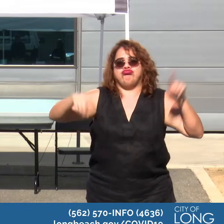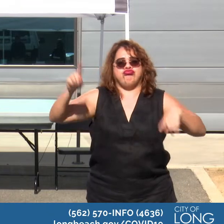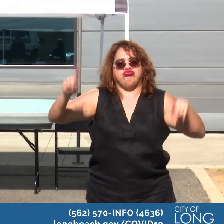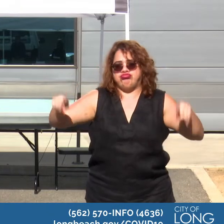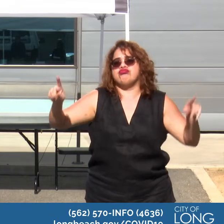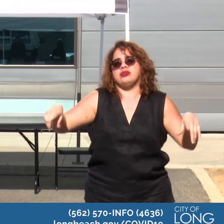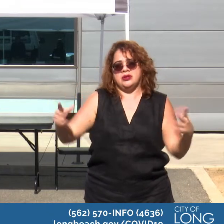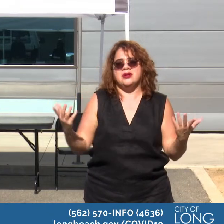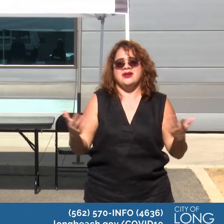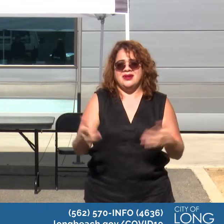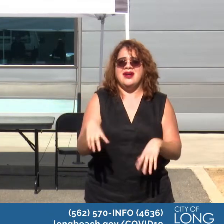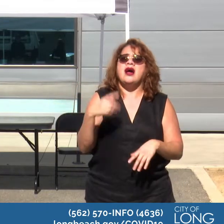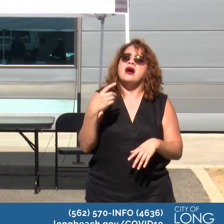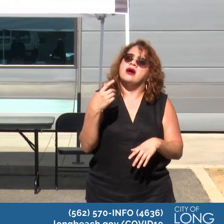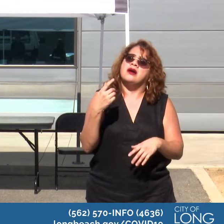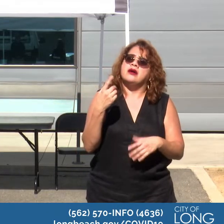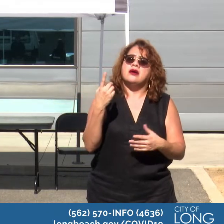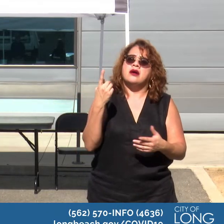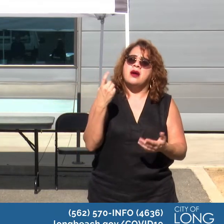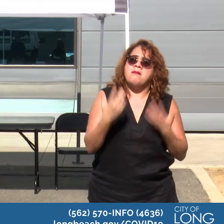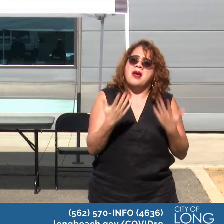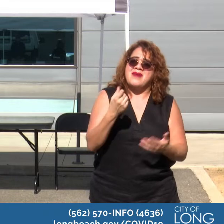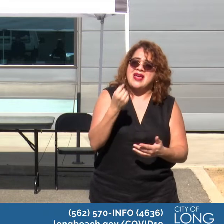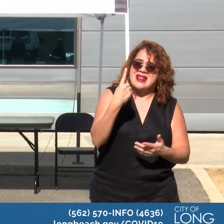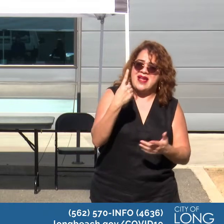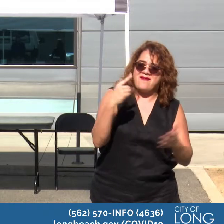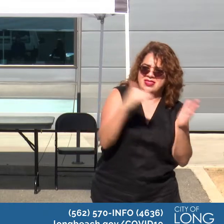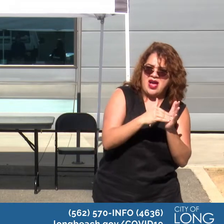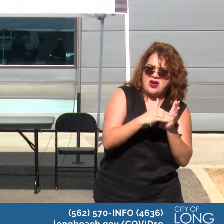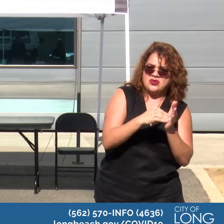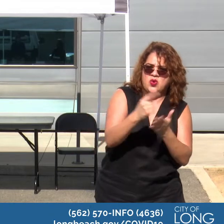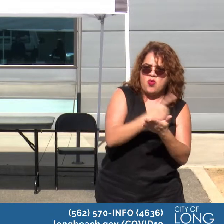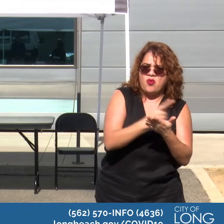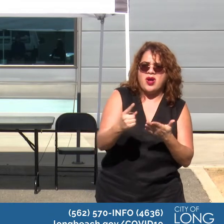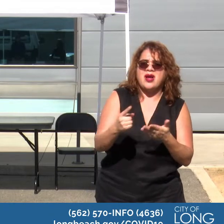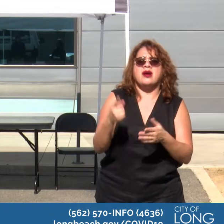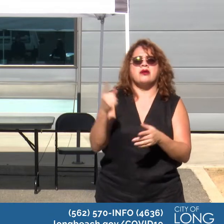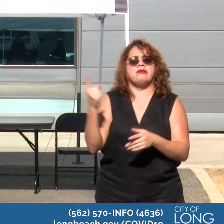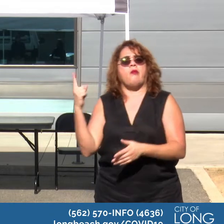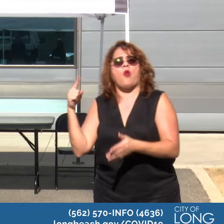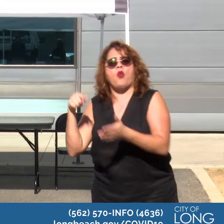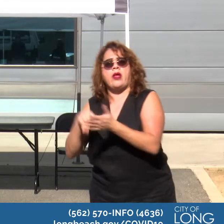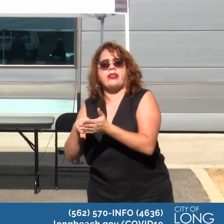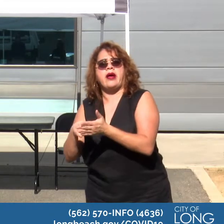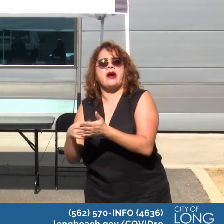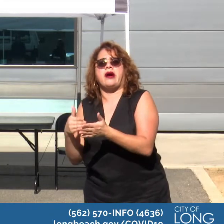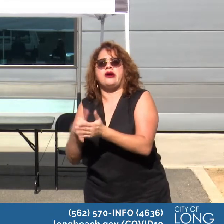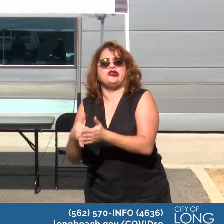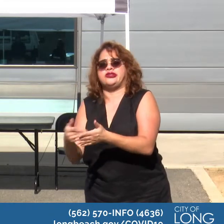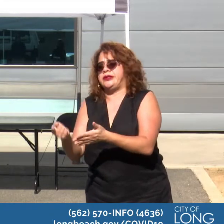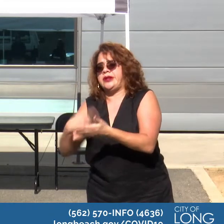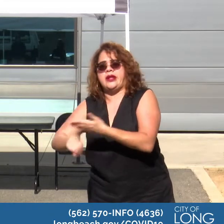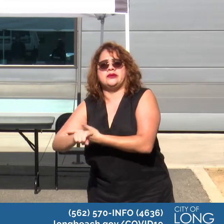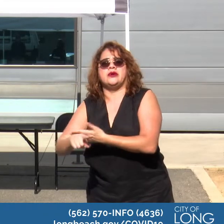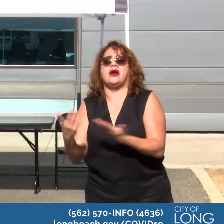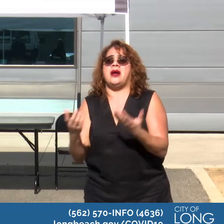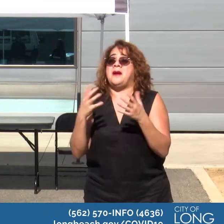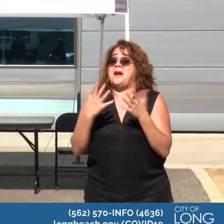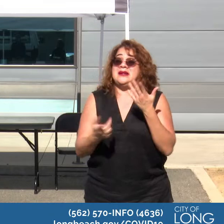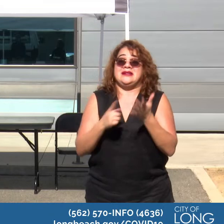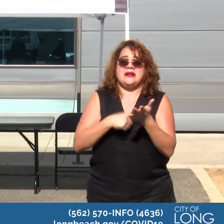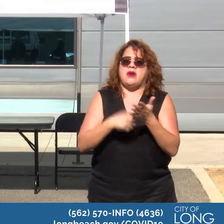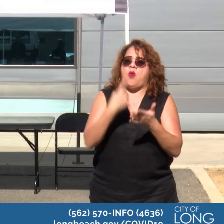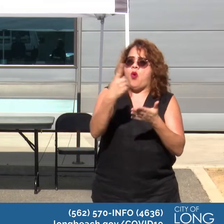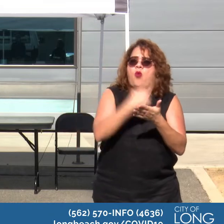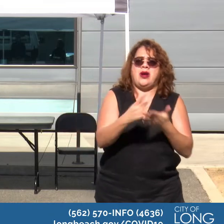1,000 doses, and 1 week we might get a whole we might get a whole lot of Moderna, and then the next week we get Pfizer. And so we